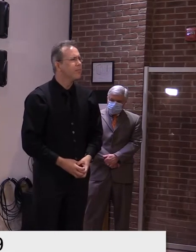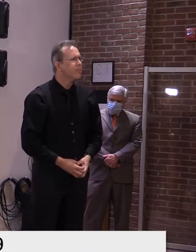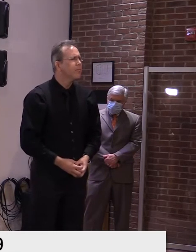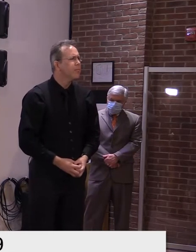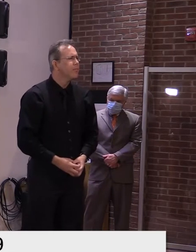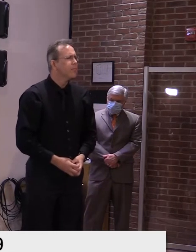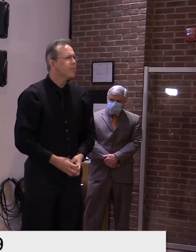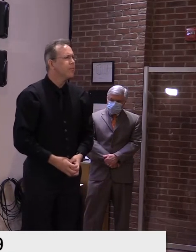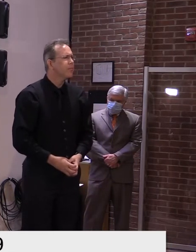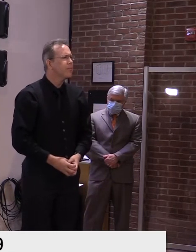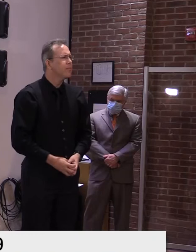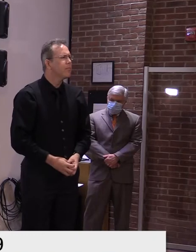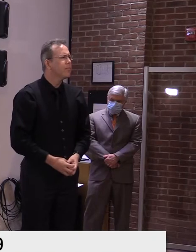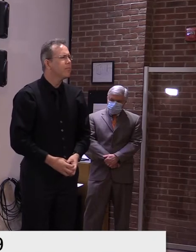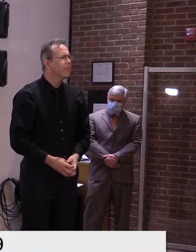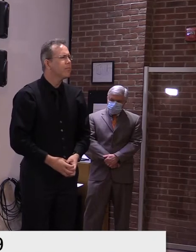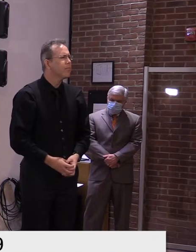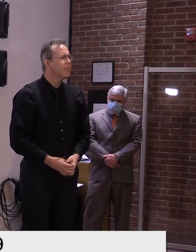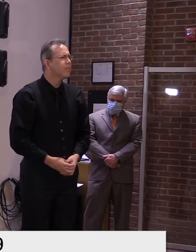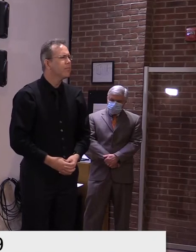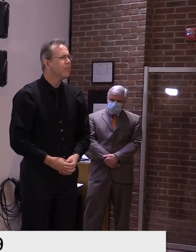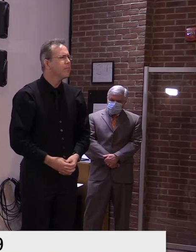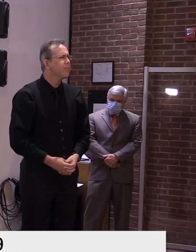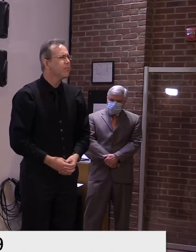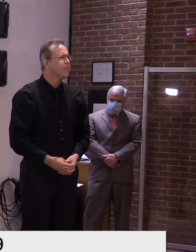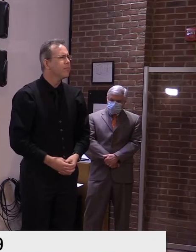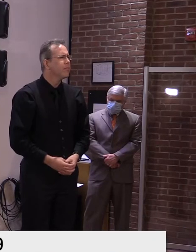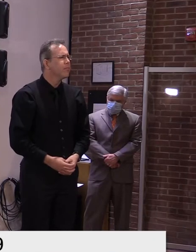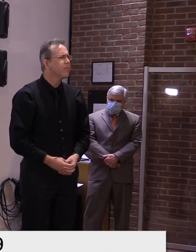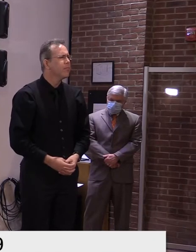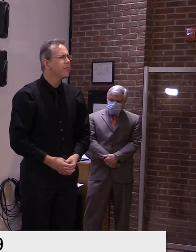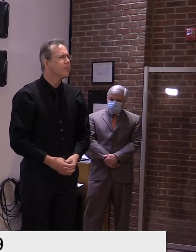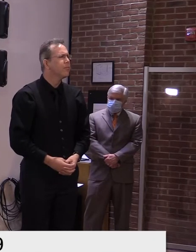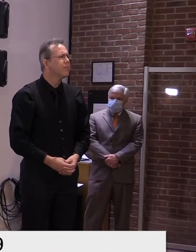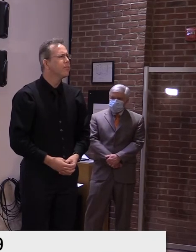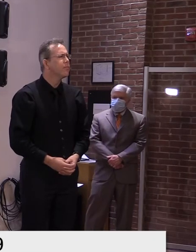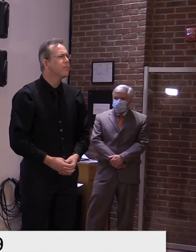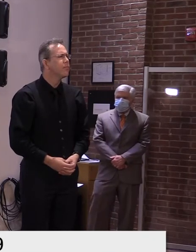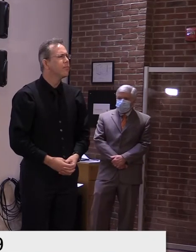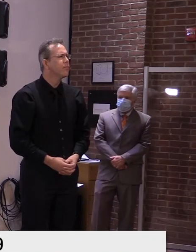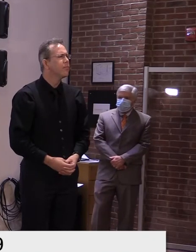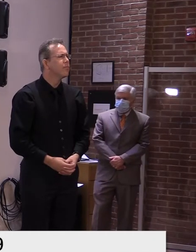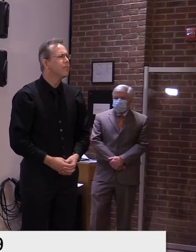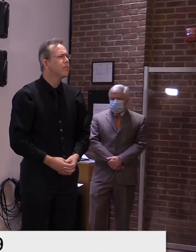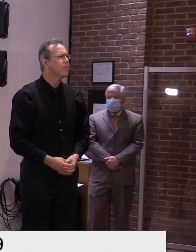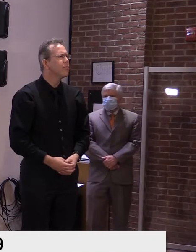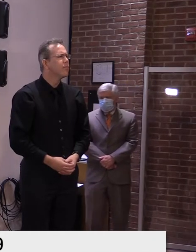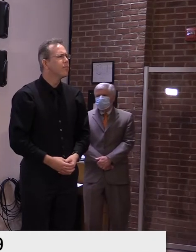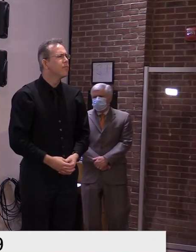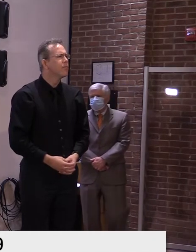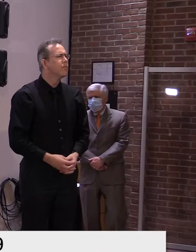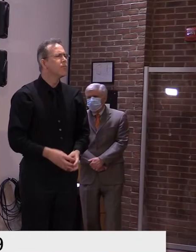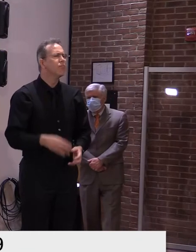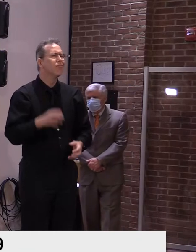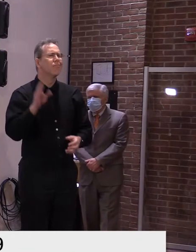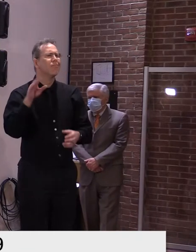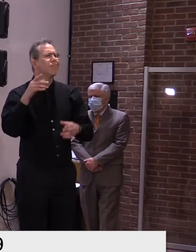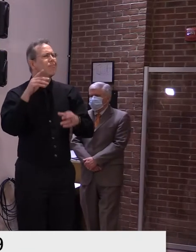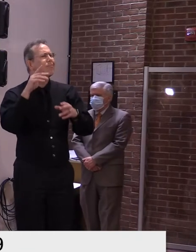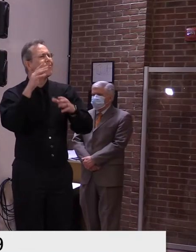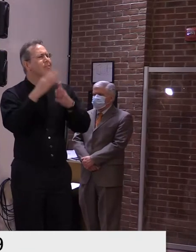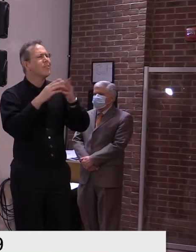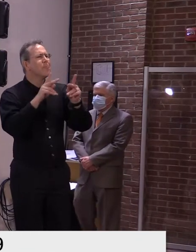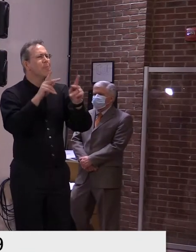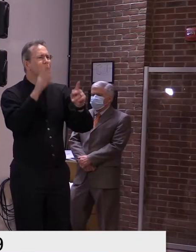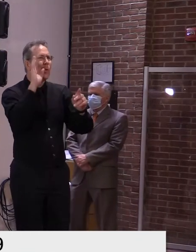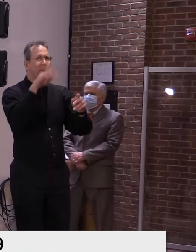in Island Pond. She wants to know if the state will work with people like her who were caught up in the website glitch to schedule her second shot closer